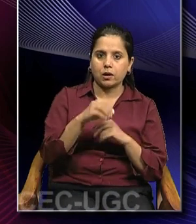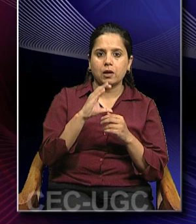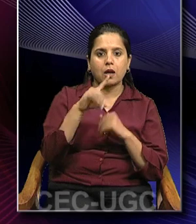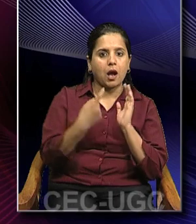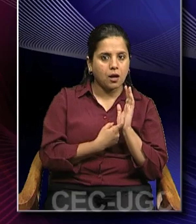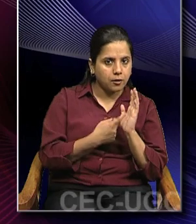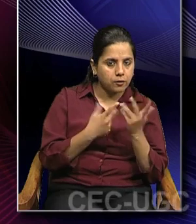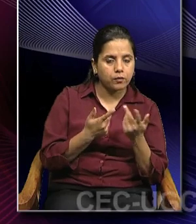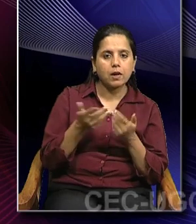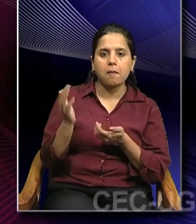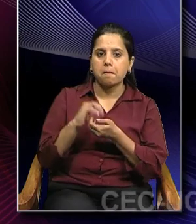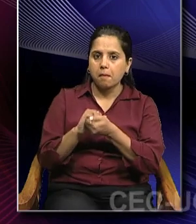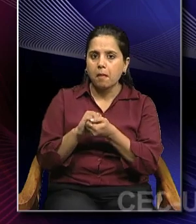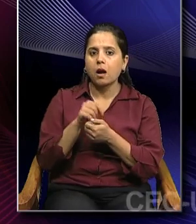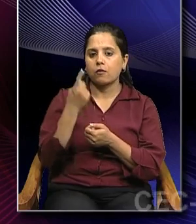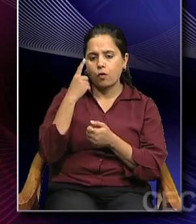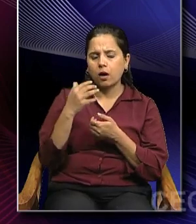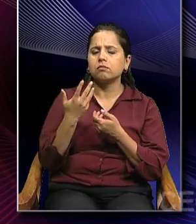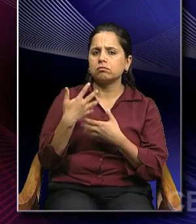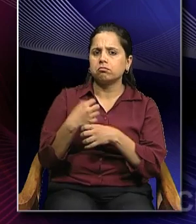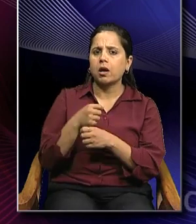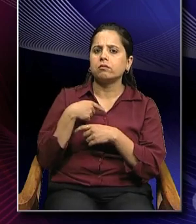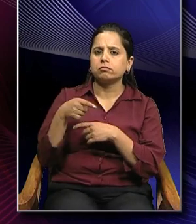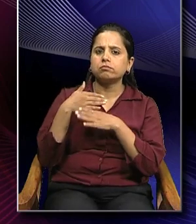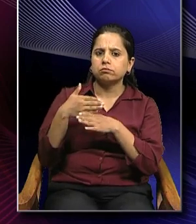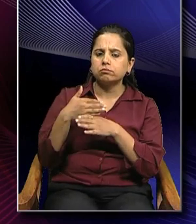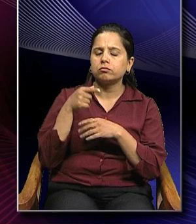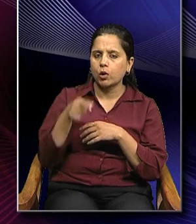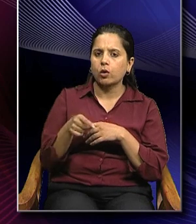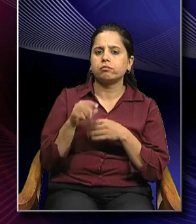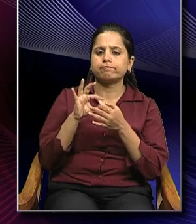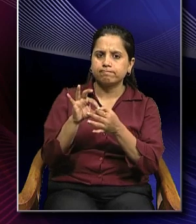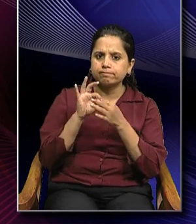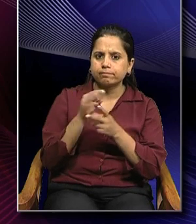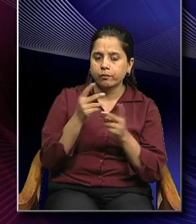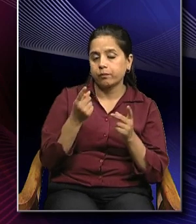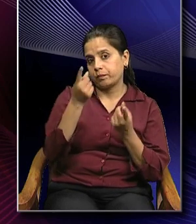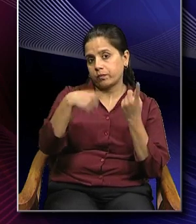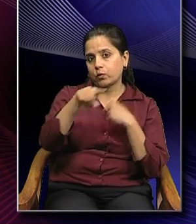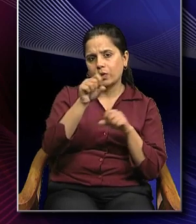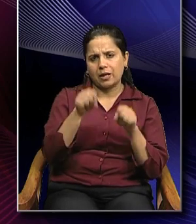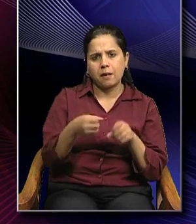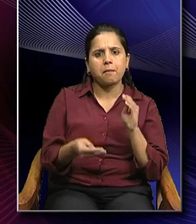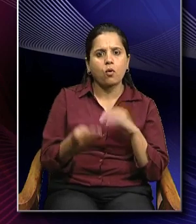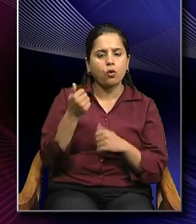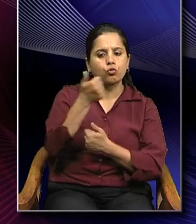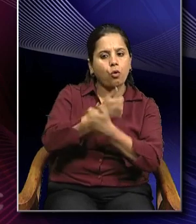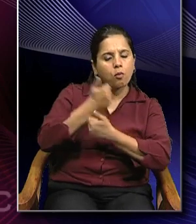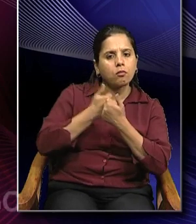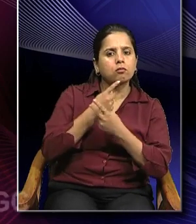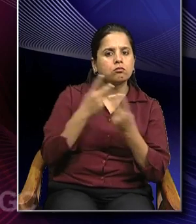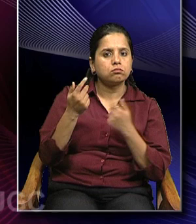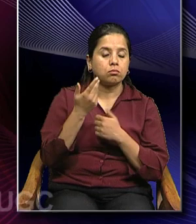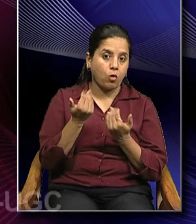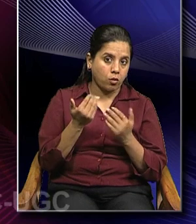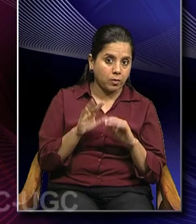and partners for co-creation and with the competitors for cooperation. So, you can be more competitive if you